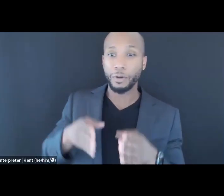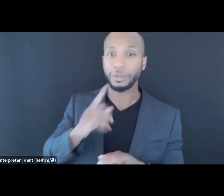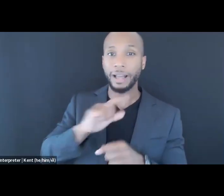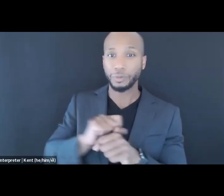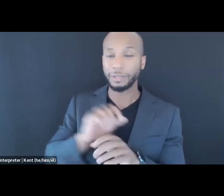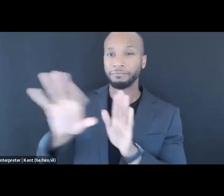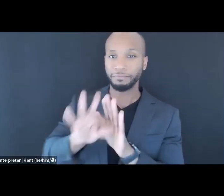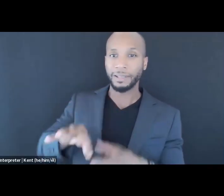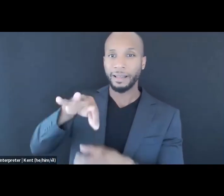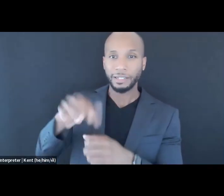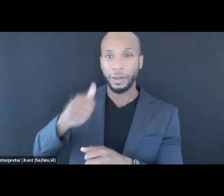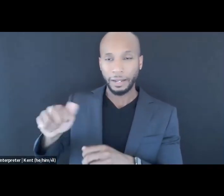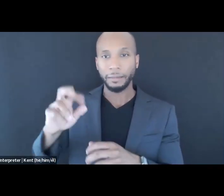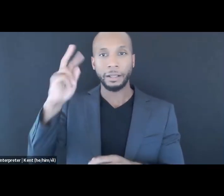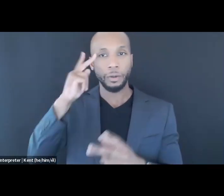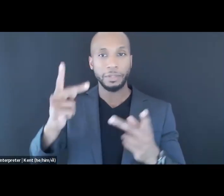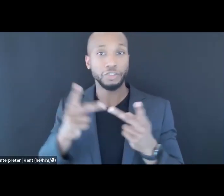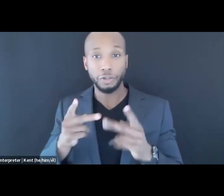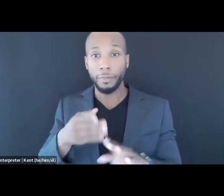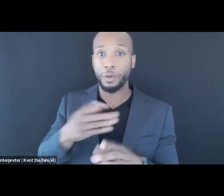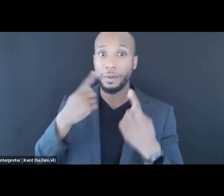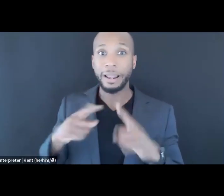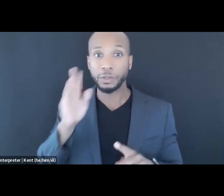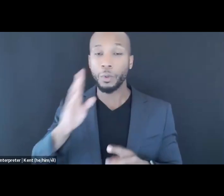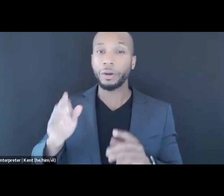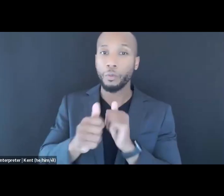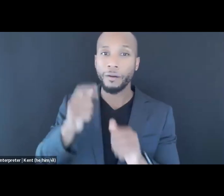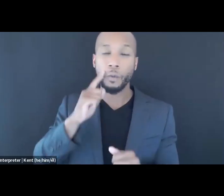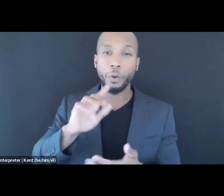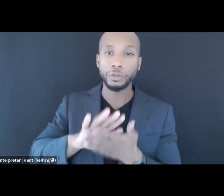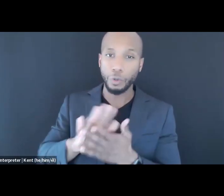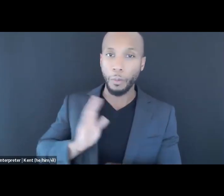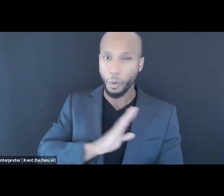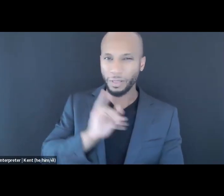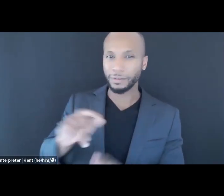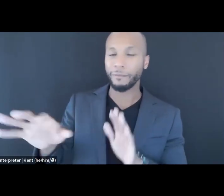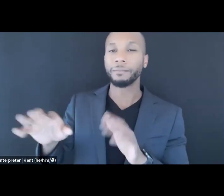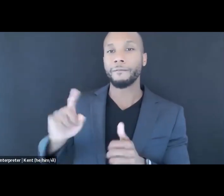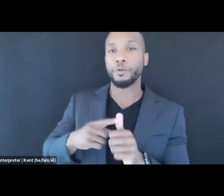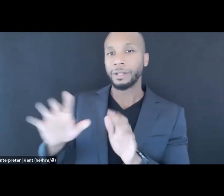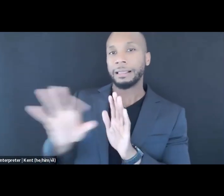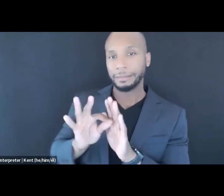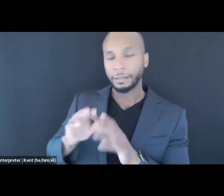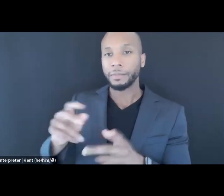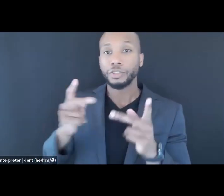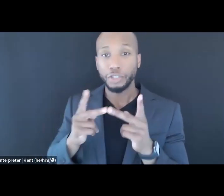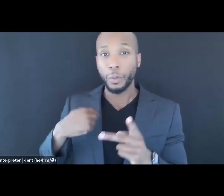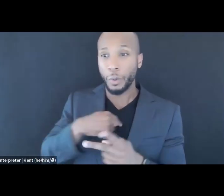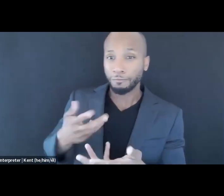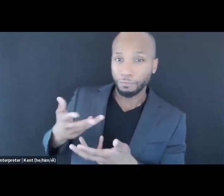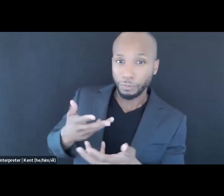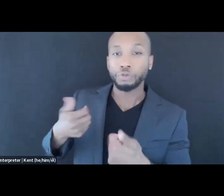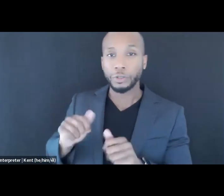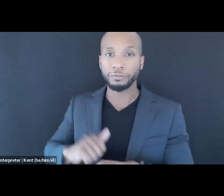any office, before she had ever announced that she was going to run for school board, which was her first elected position, and where we worked with her on trying to get